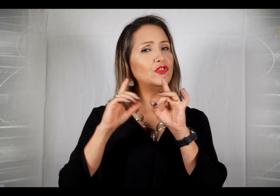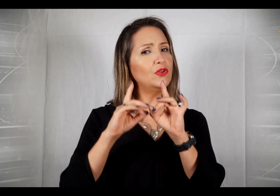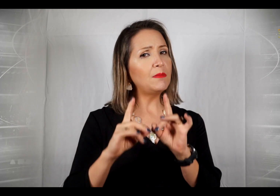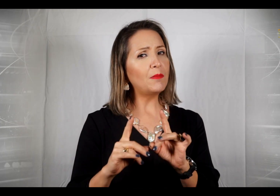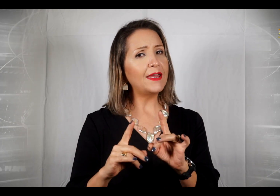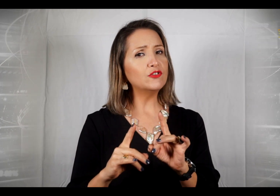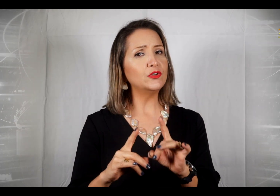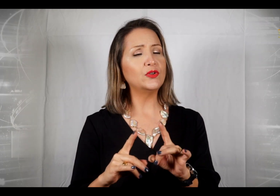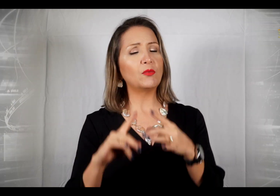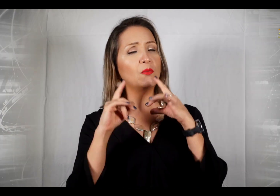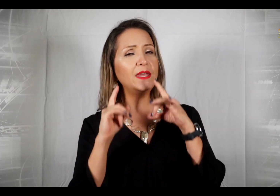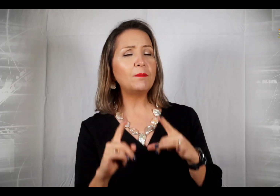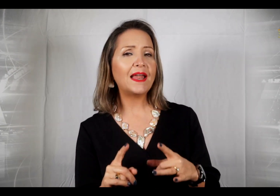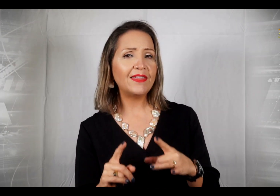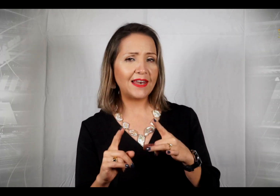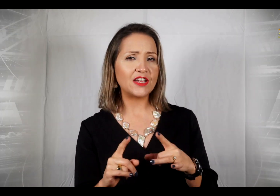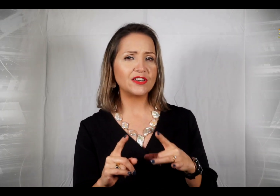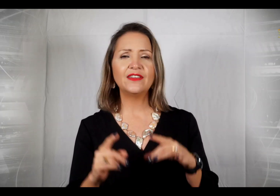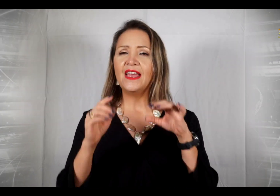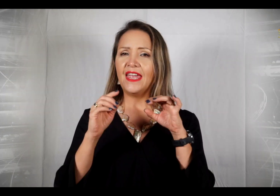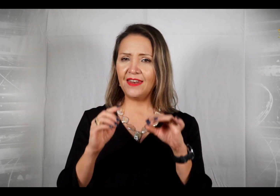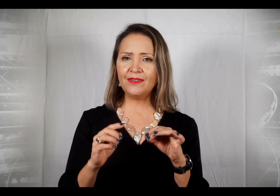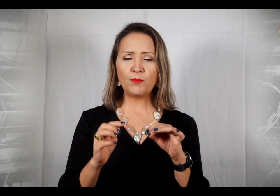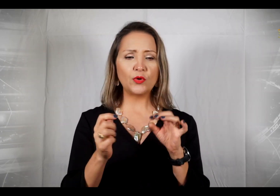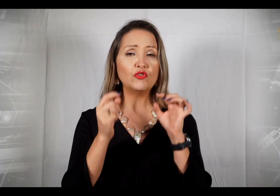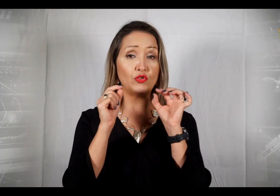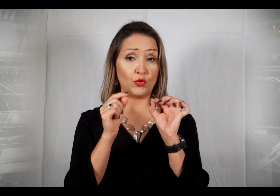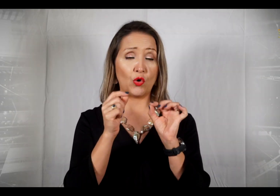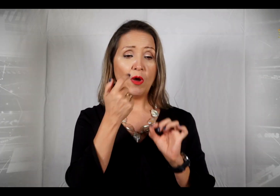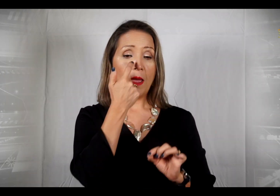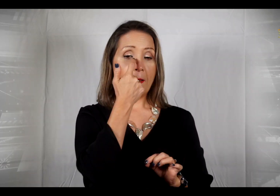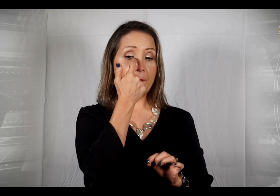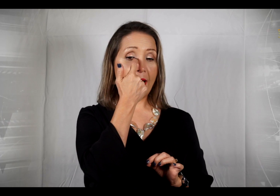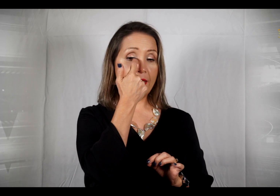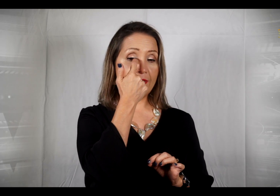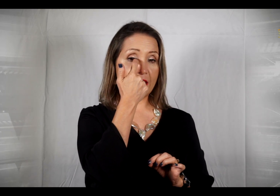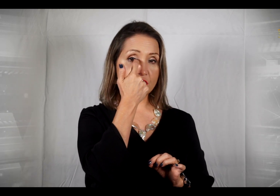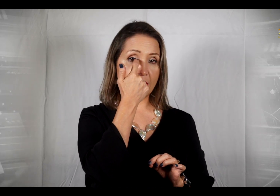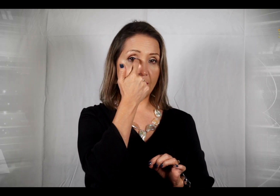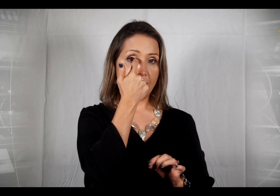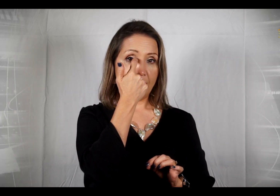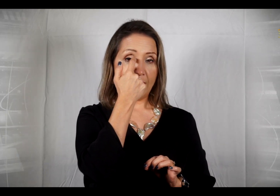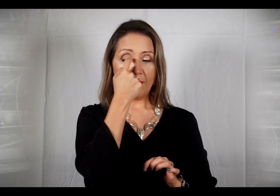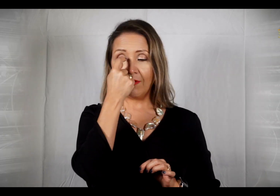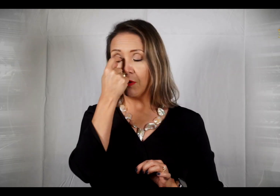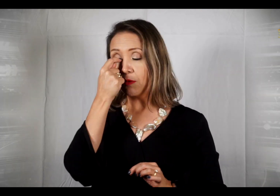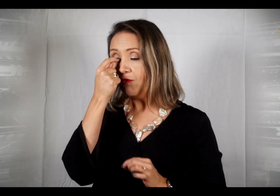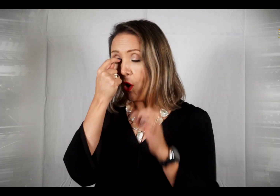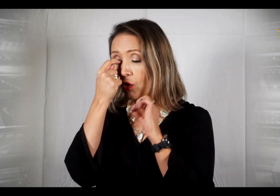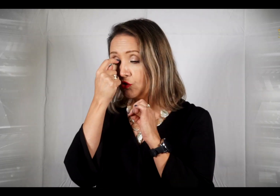you remember I told you that when we apply the lashes, it is important to go by the lash line, on top